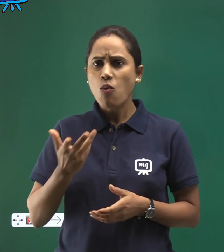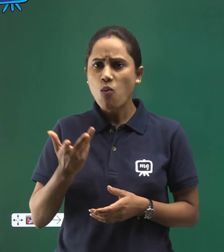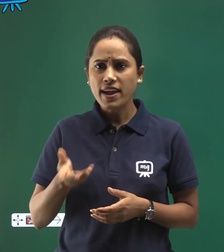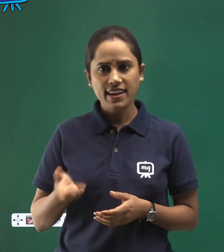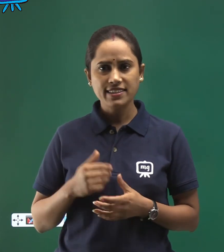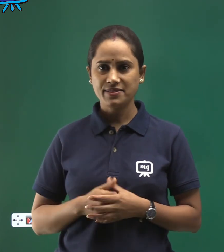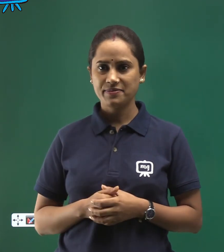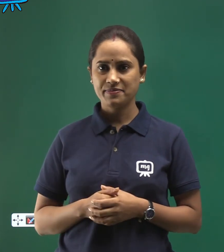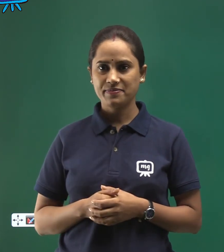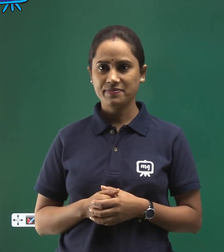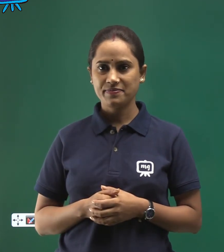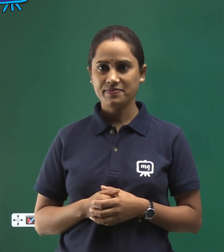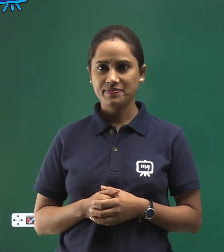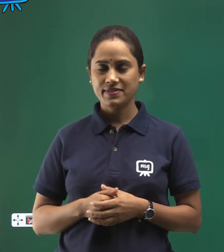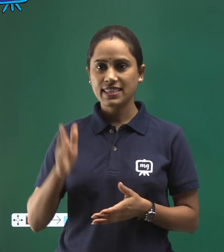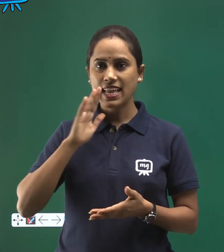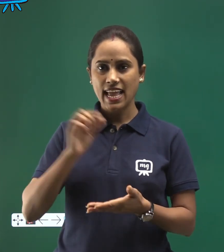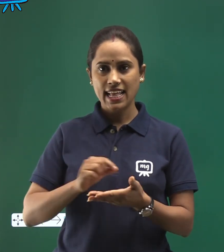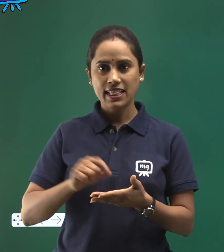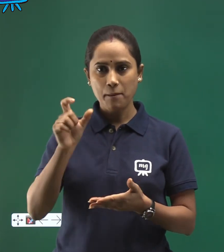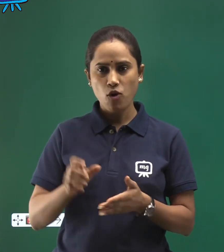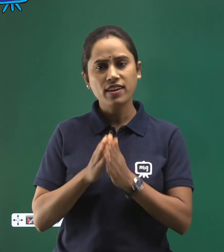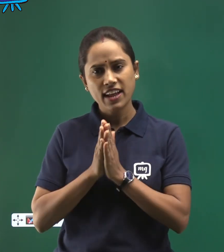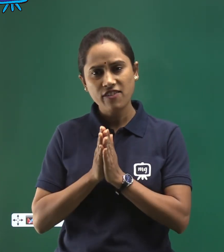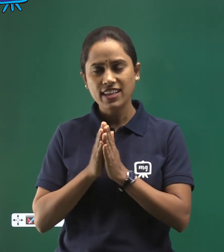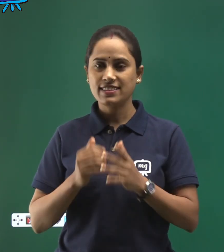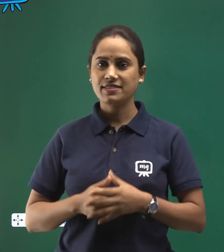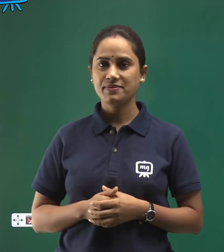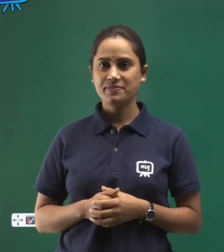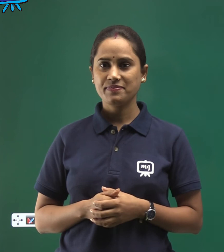does the poet request